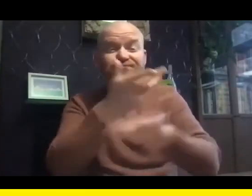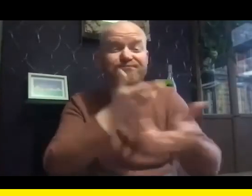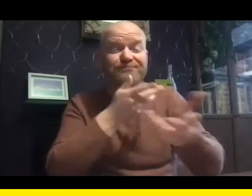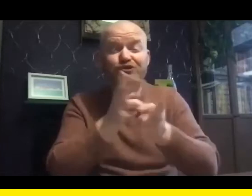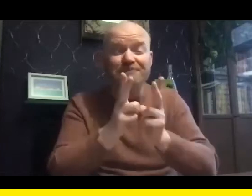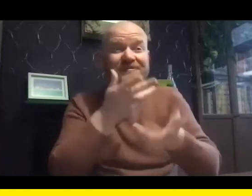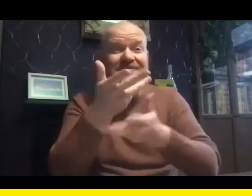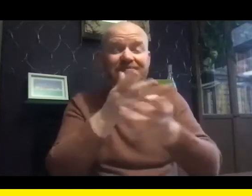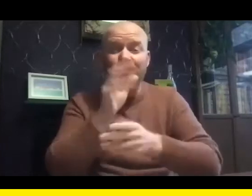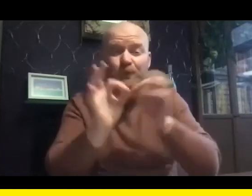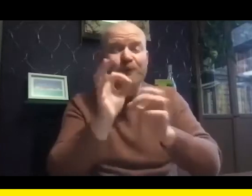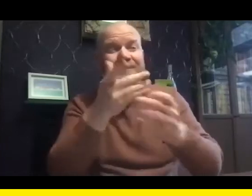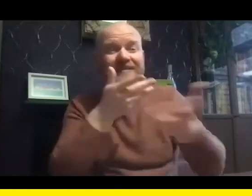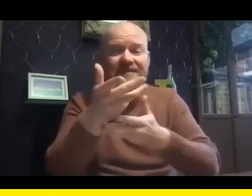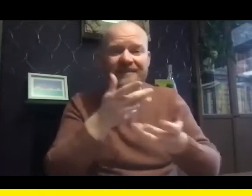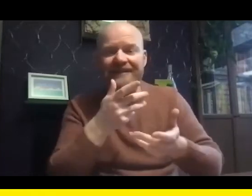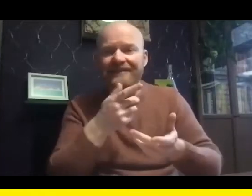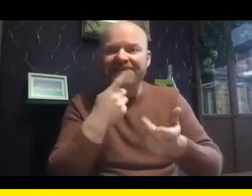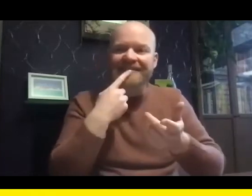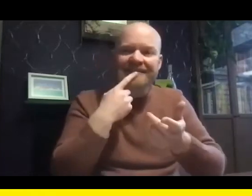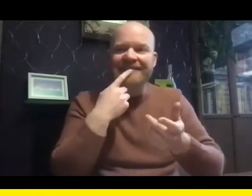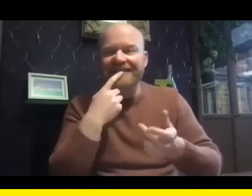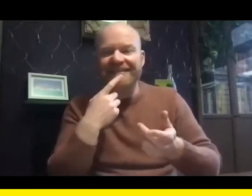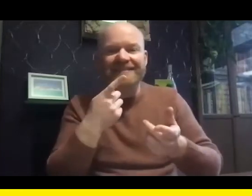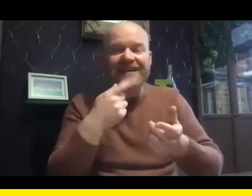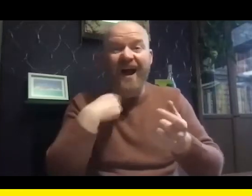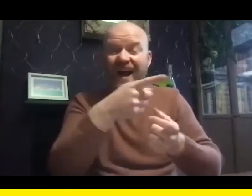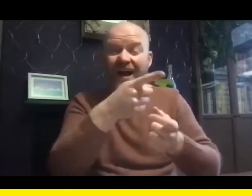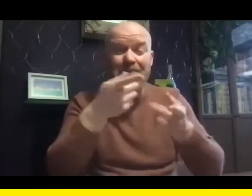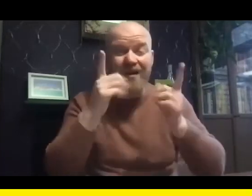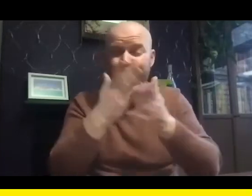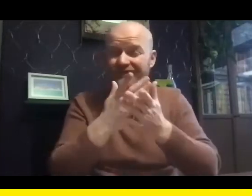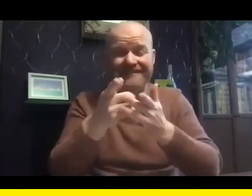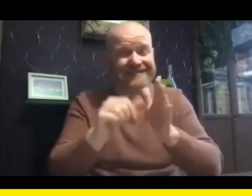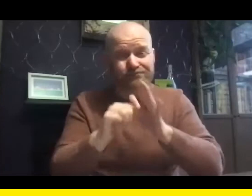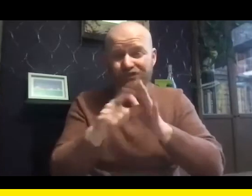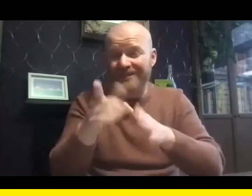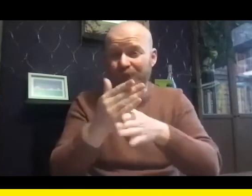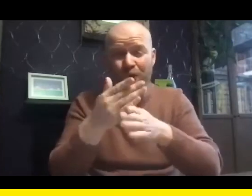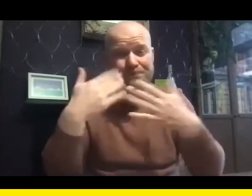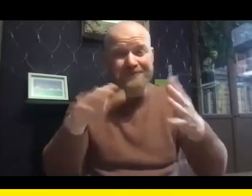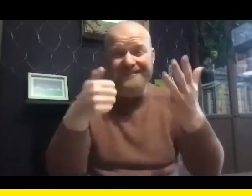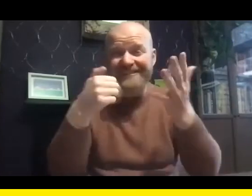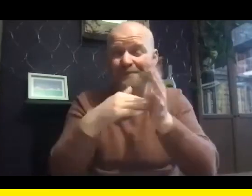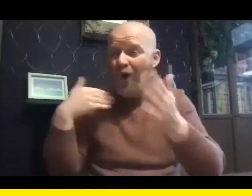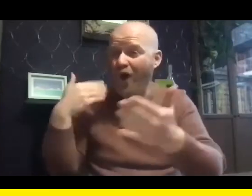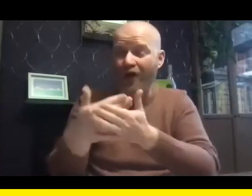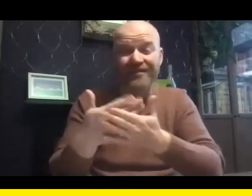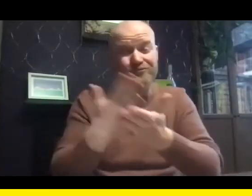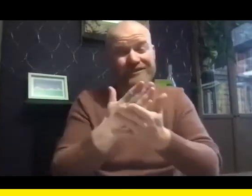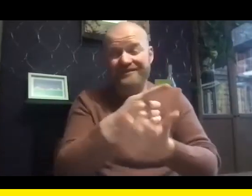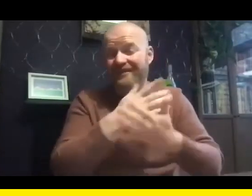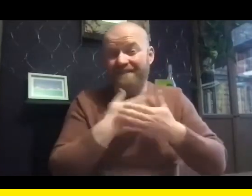very useful to have an interpreter in the workplace. I could talk to my colleagues, I could talk with my line manager, they could ask questions of me as